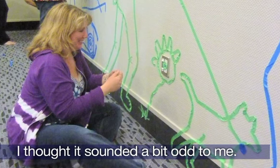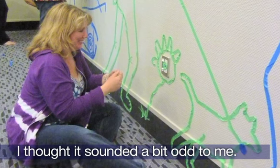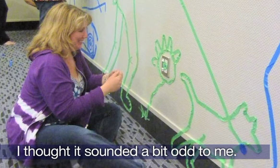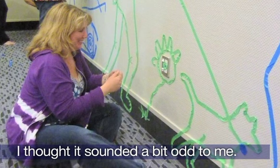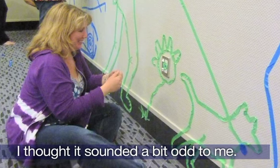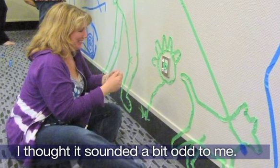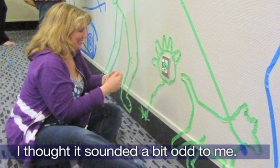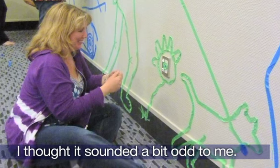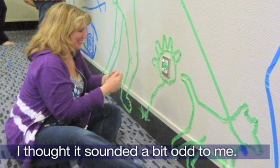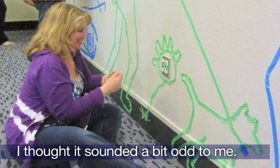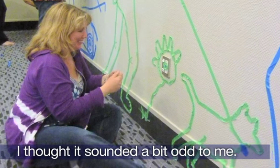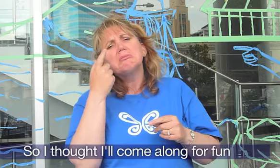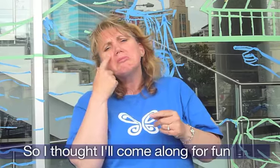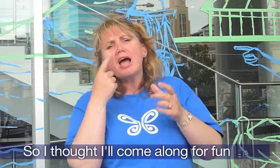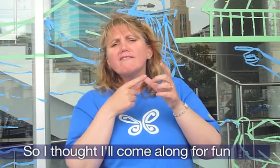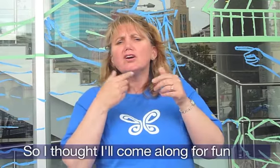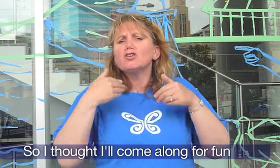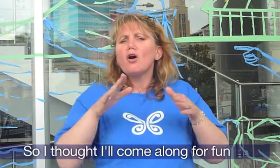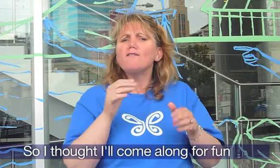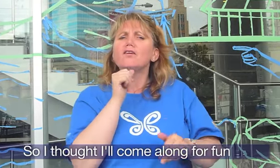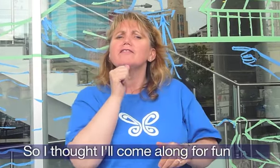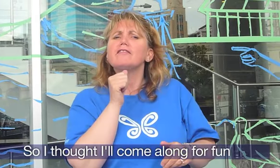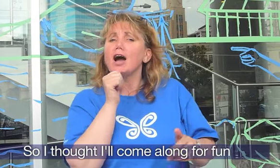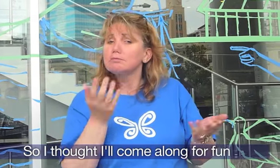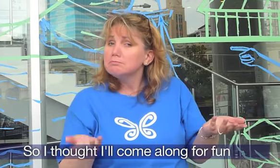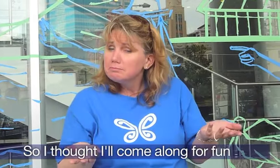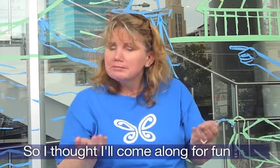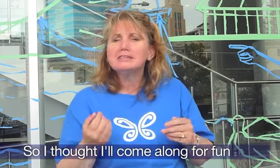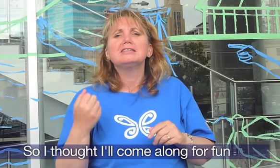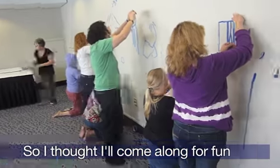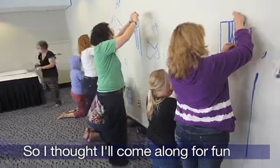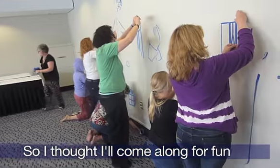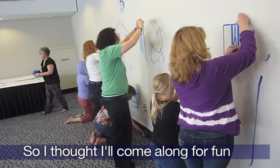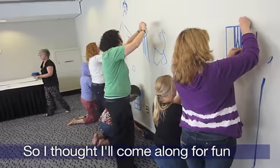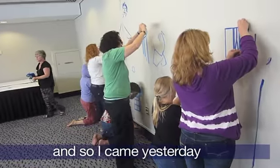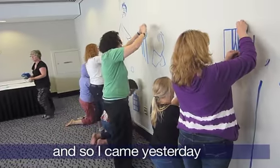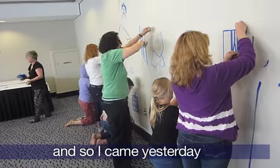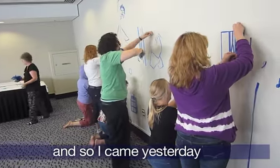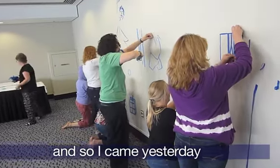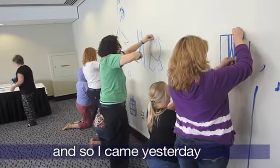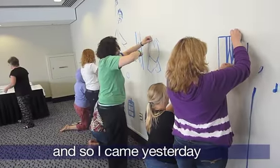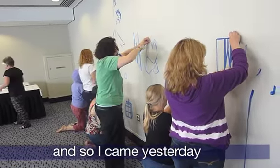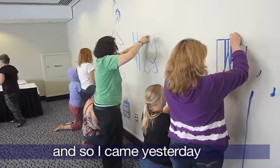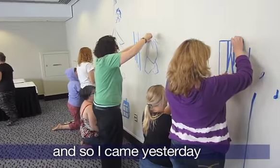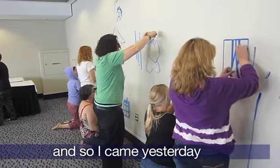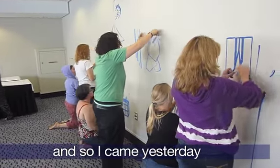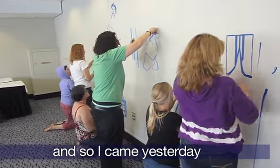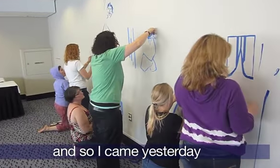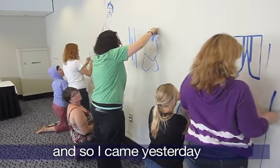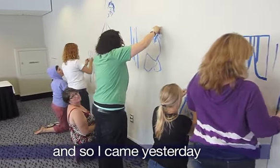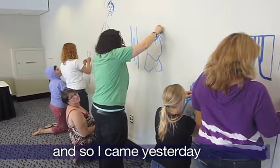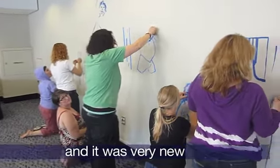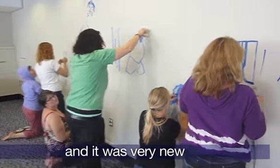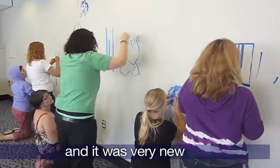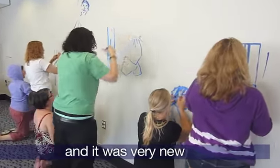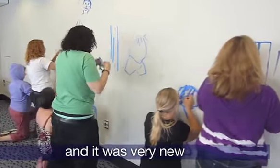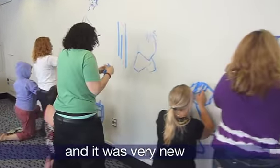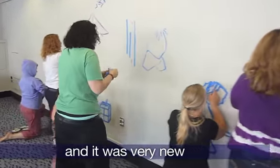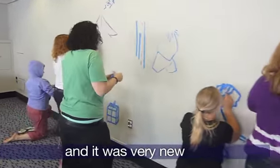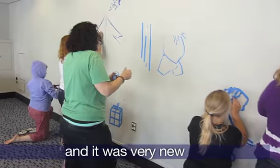well, it sounded a bit odd to me, I thought, so I thought, oh, well, I'll go for fun, I think I'll just come along for fun. And I came yesterday, and it was very new, a